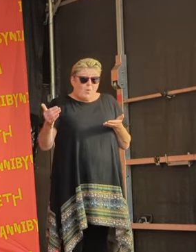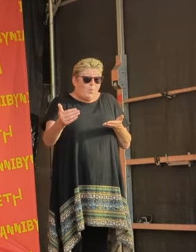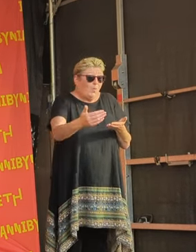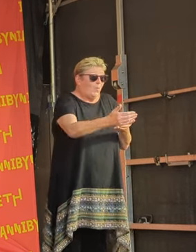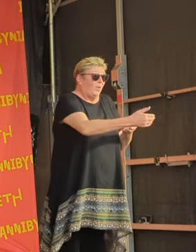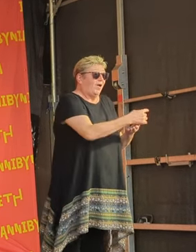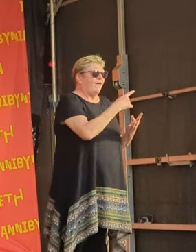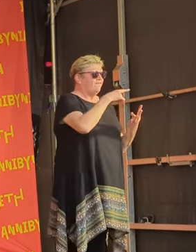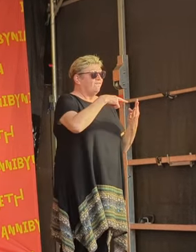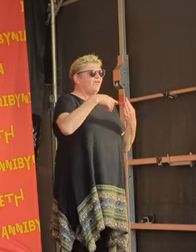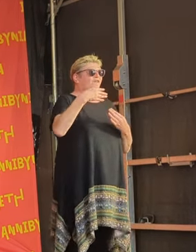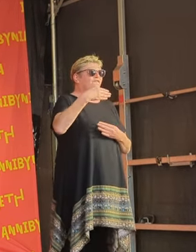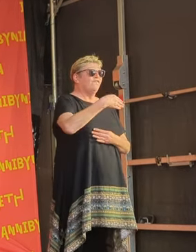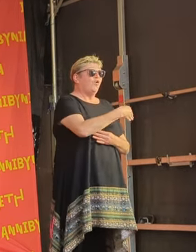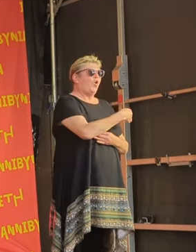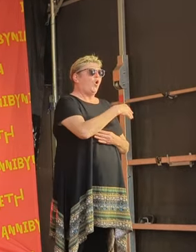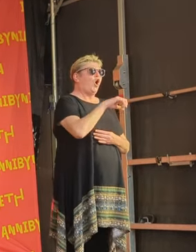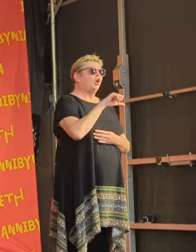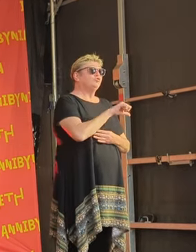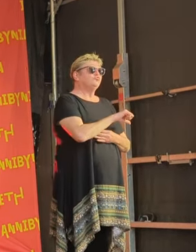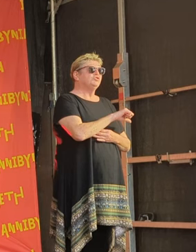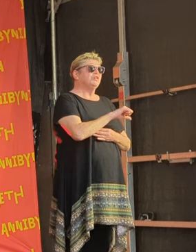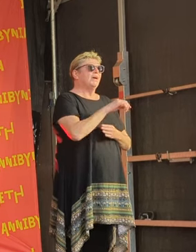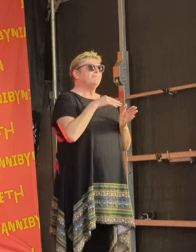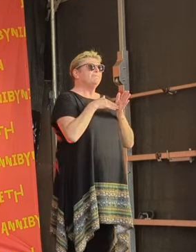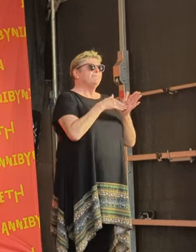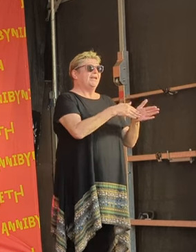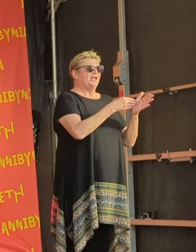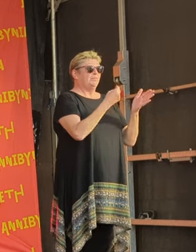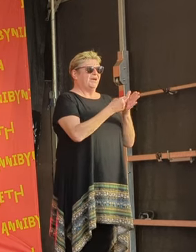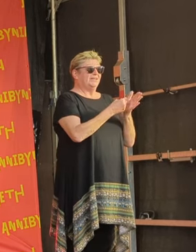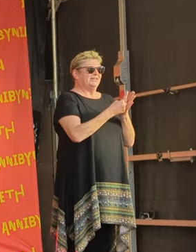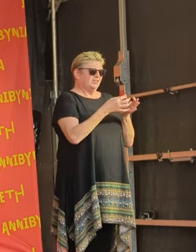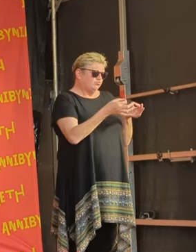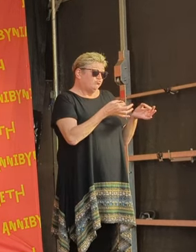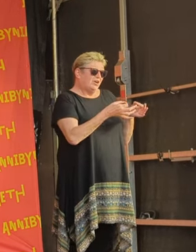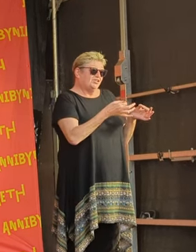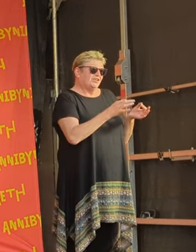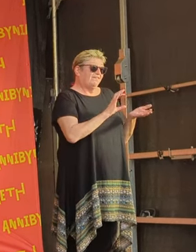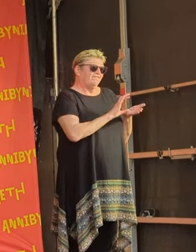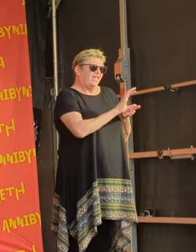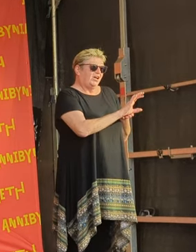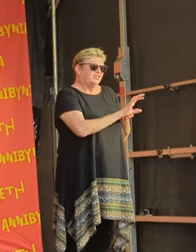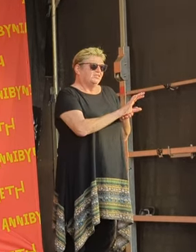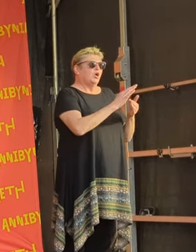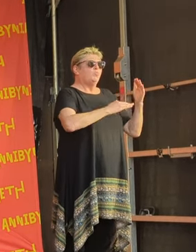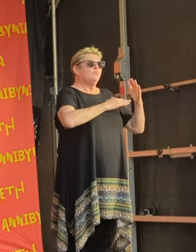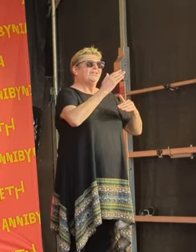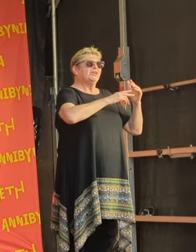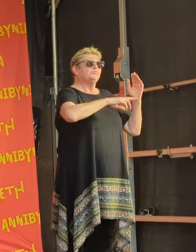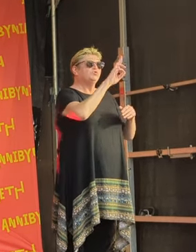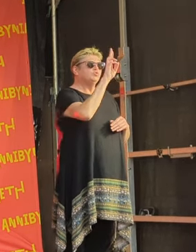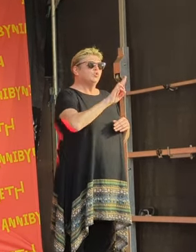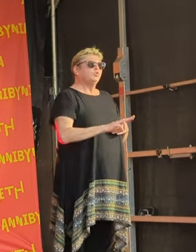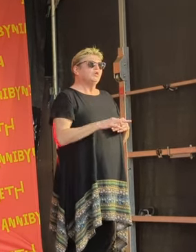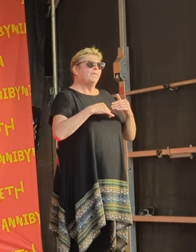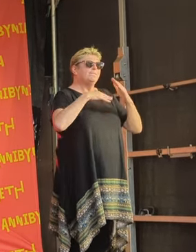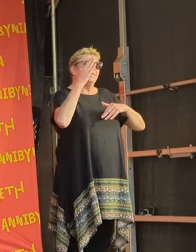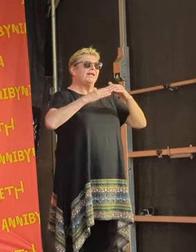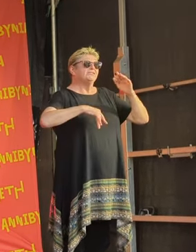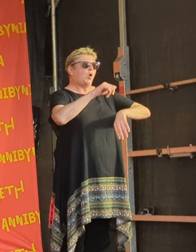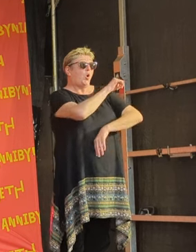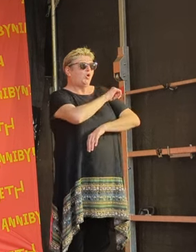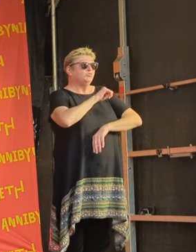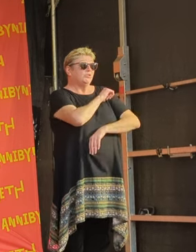yes, £400 million into a strategic fund, listen to this, to build schools and build